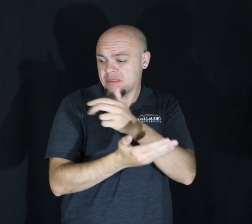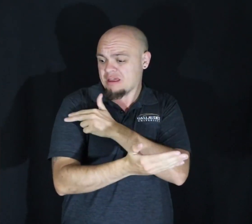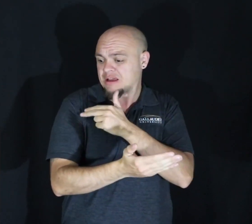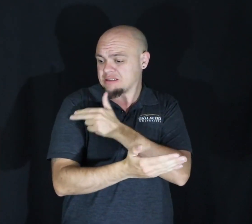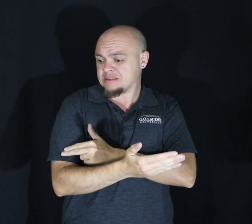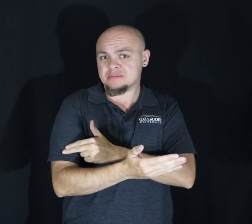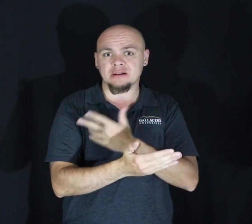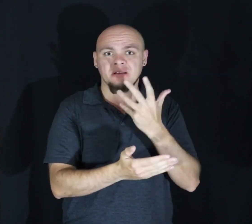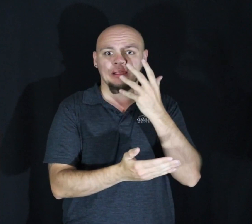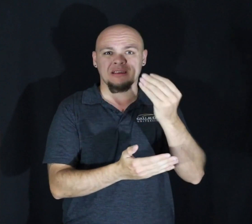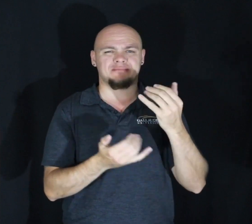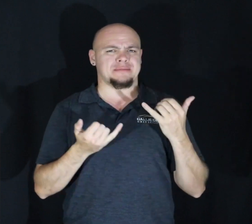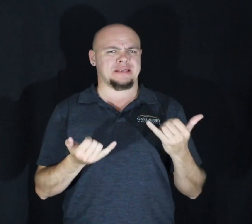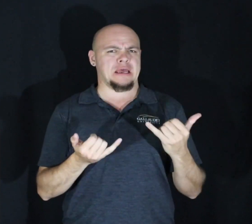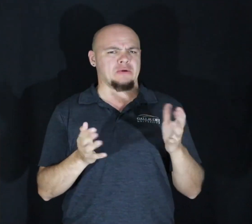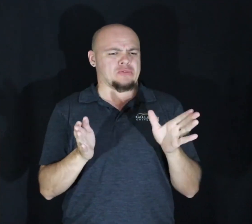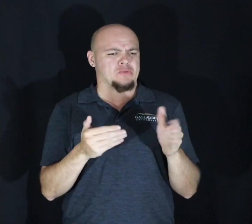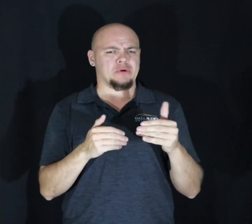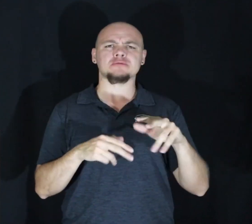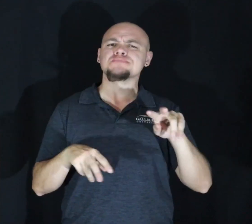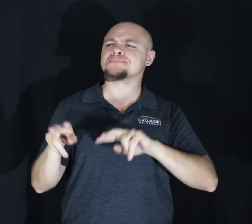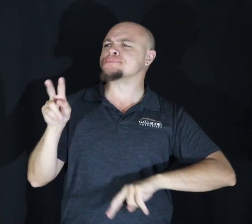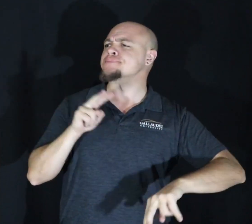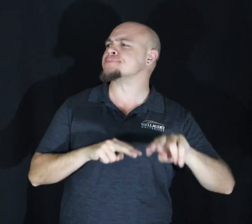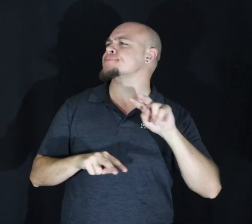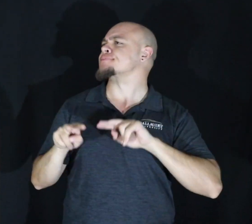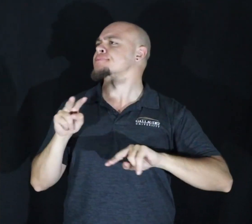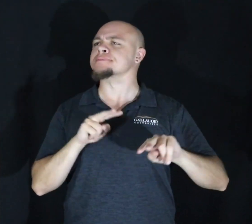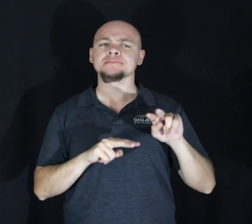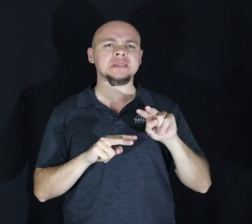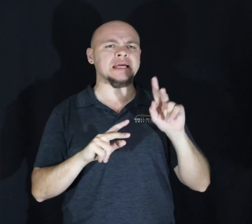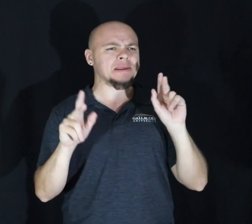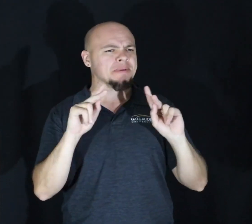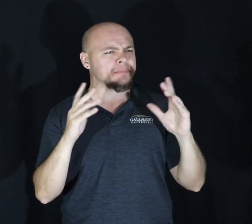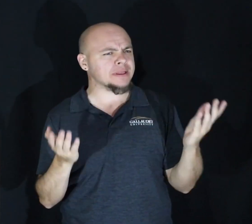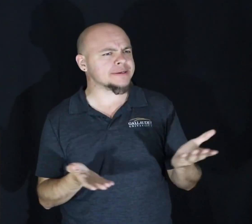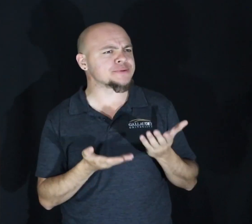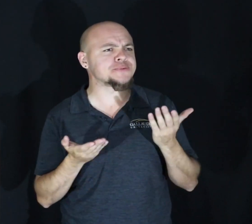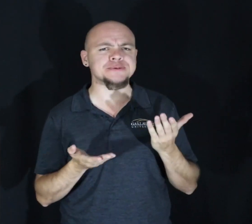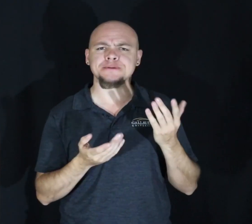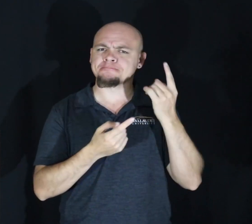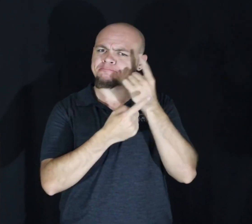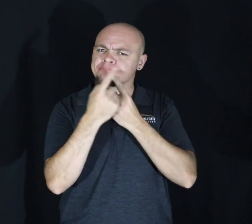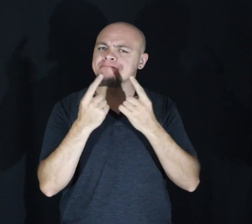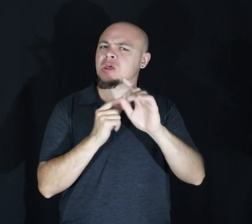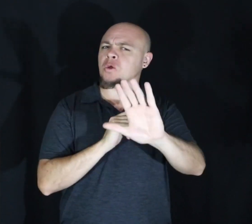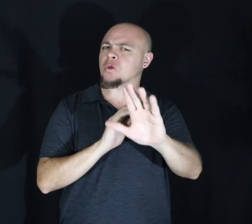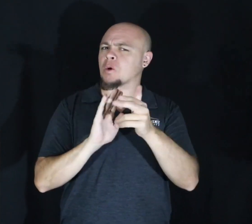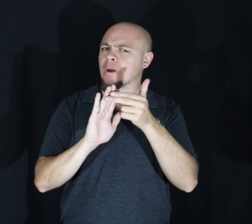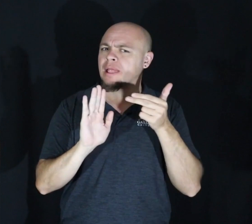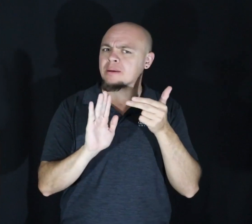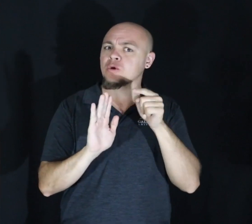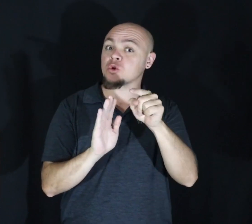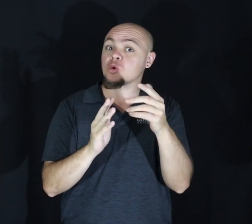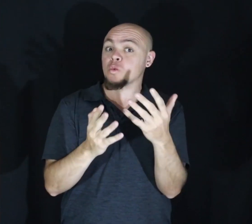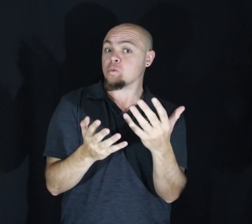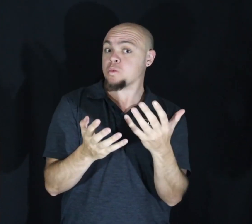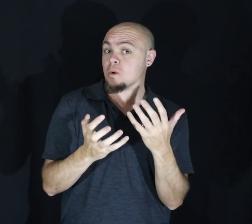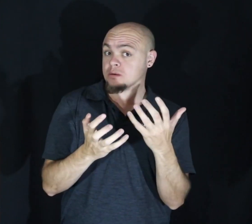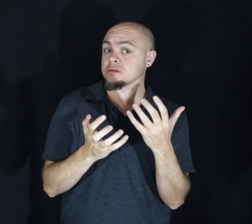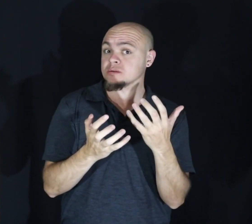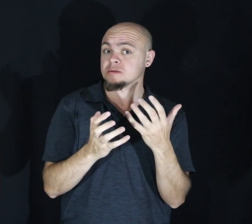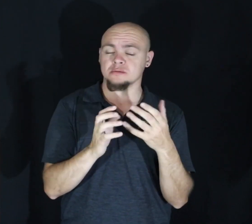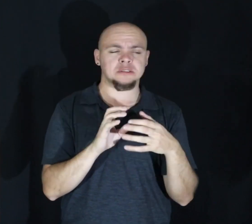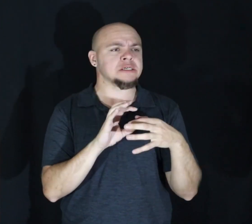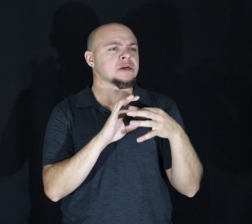room. Think about every person in here. Think about your label that you want in